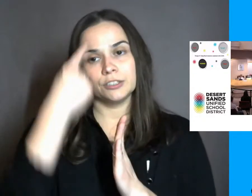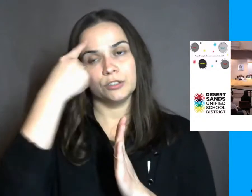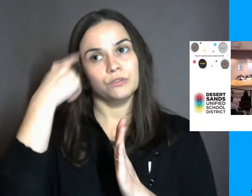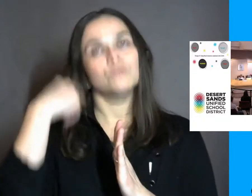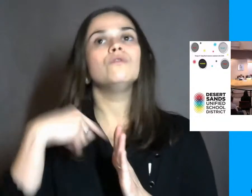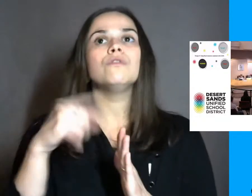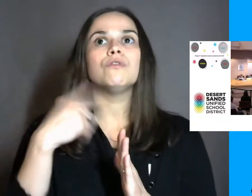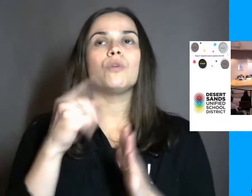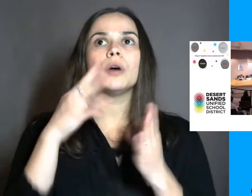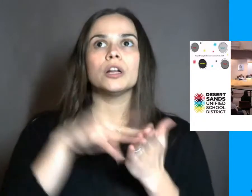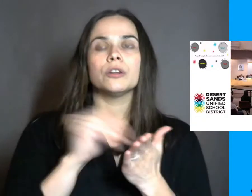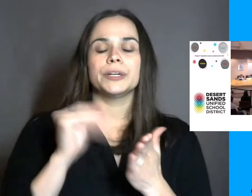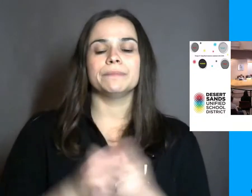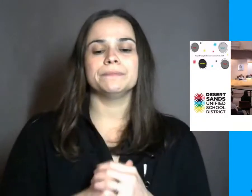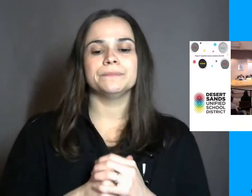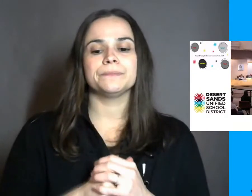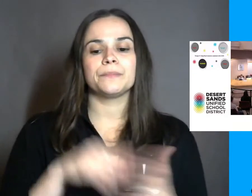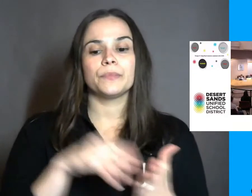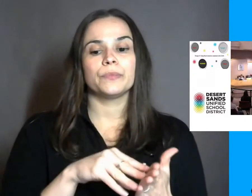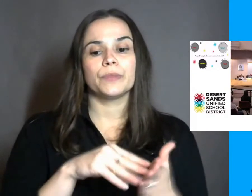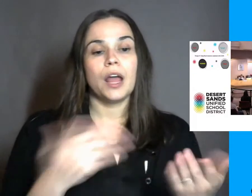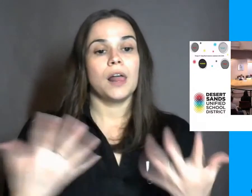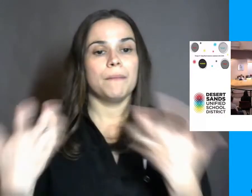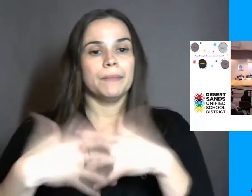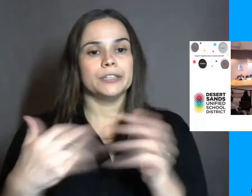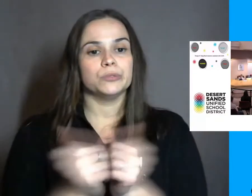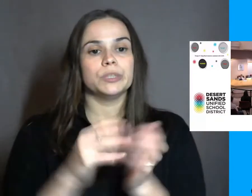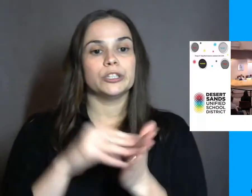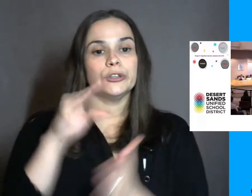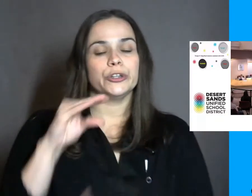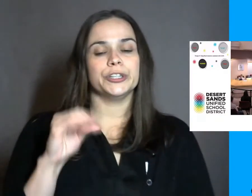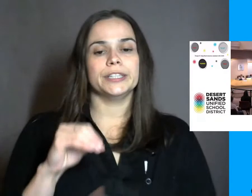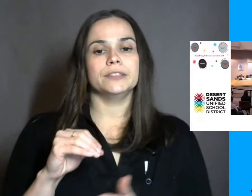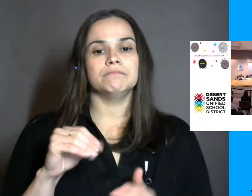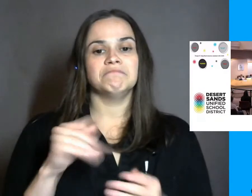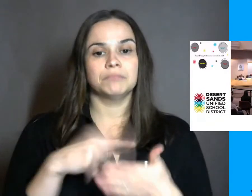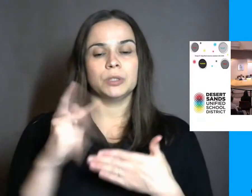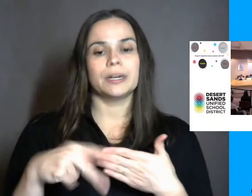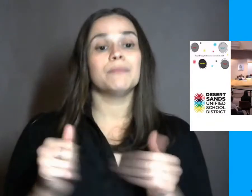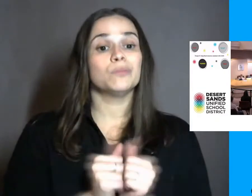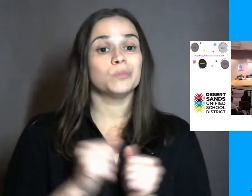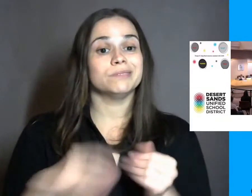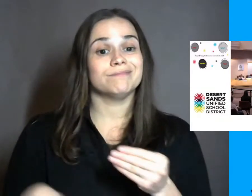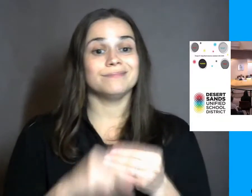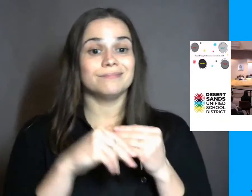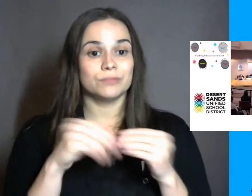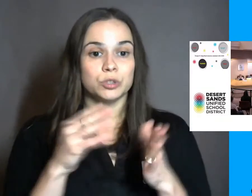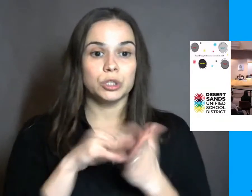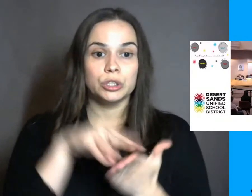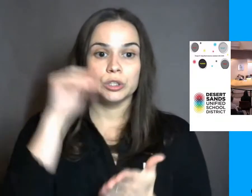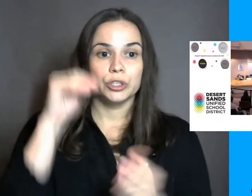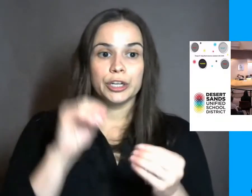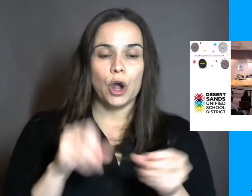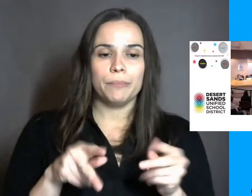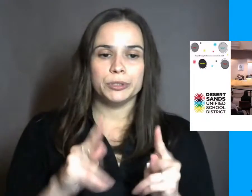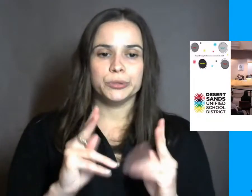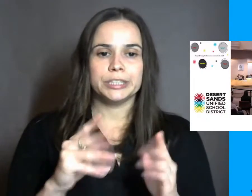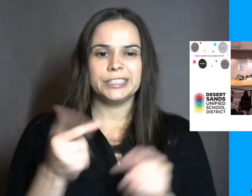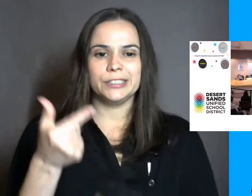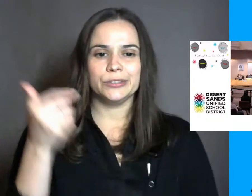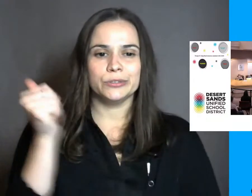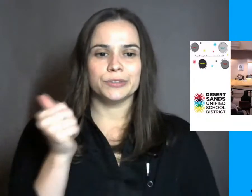the alignment of the Learning Continuity and Attendance Plan with the Expanded Learning Opportunities Grant and ESSER 3,